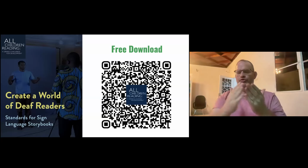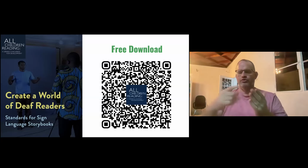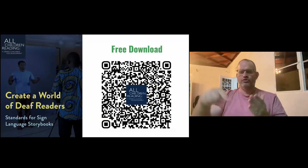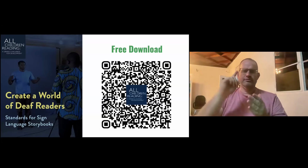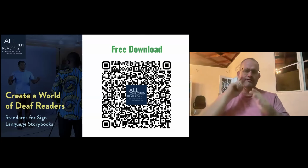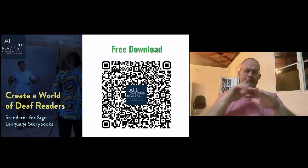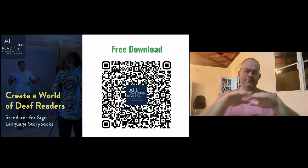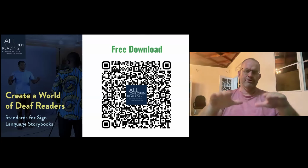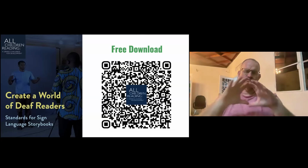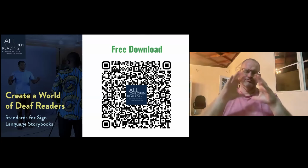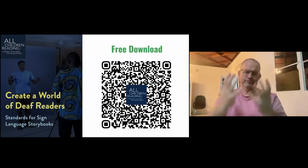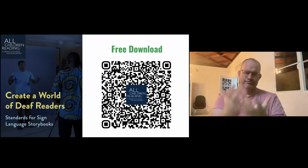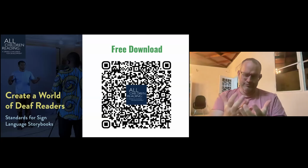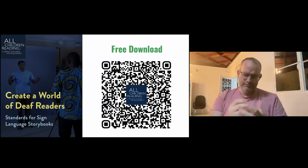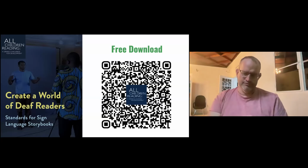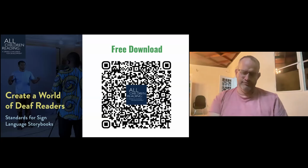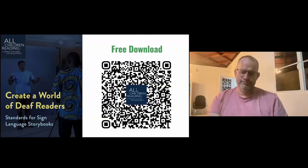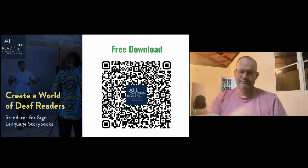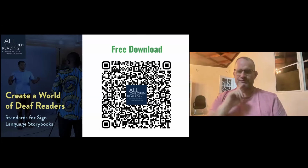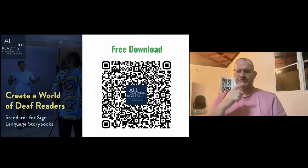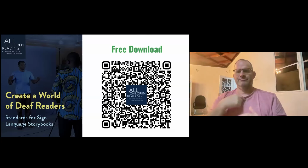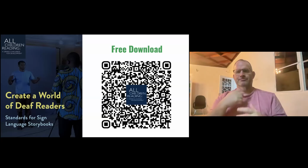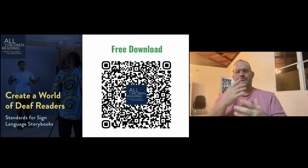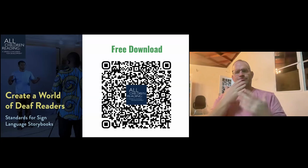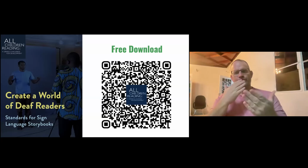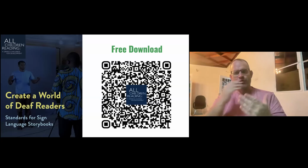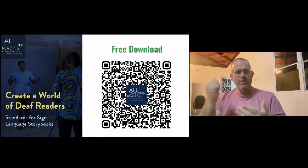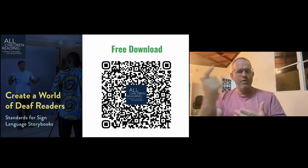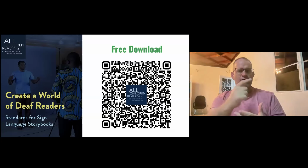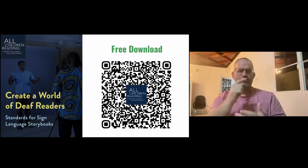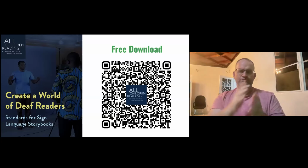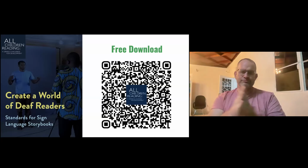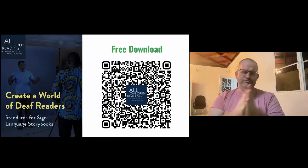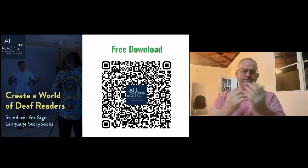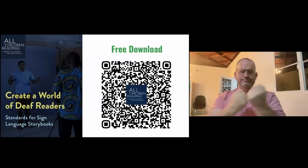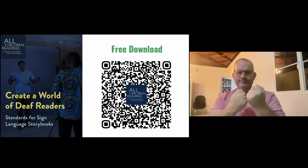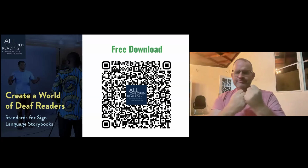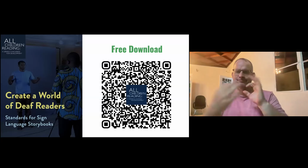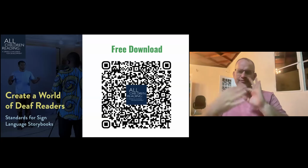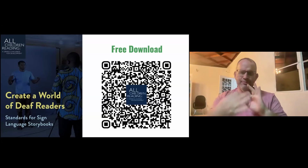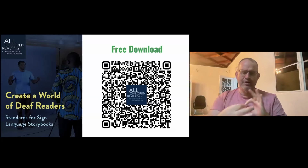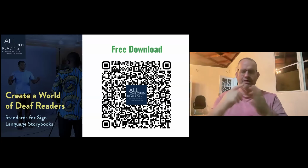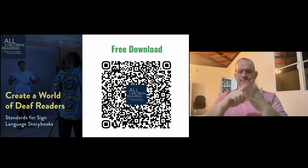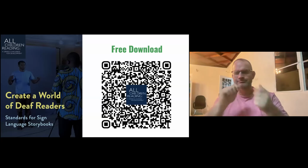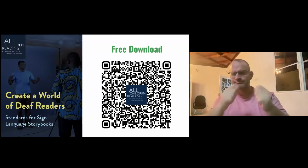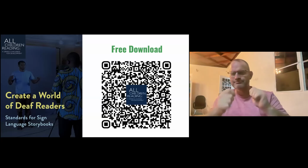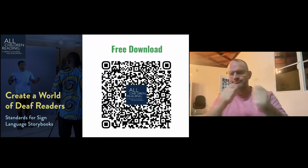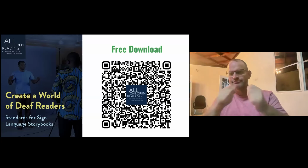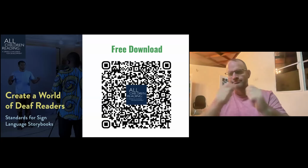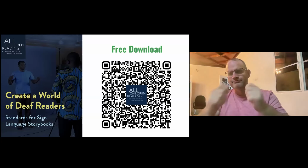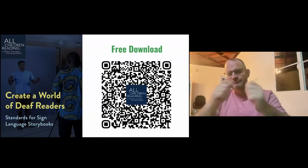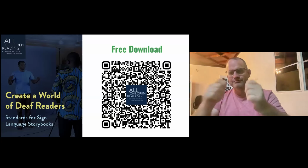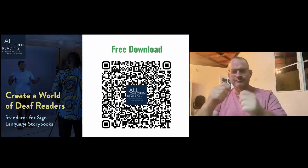in increasing this accessibility of storybooks for deaf children worldwide. And I'm very grateful to everyone who's